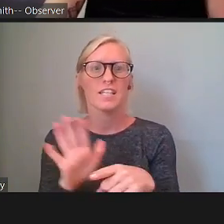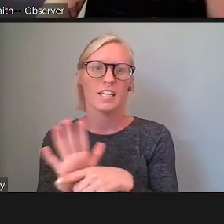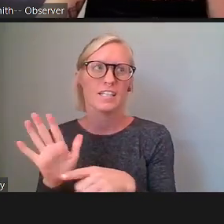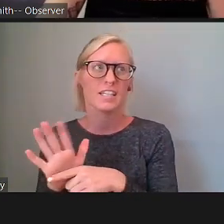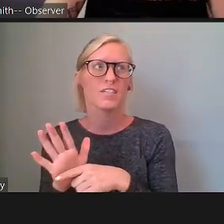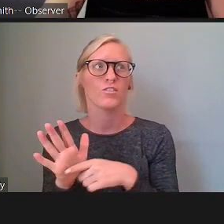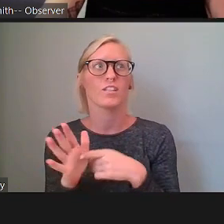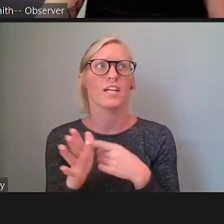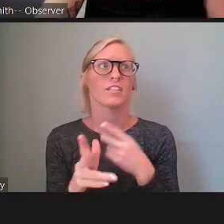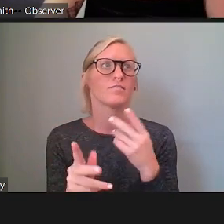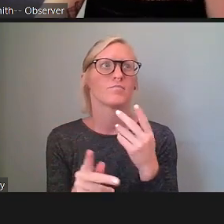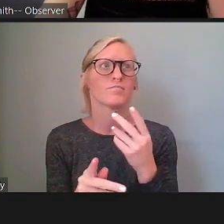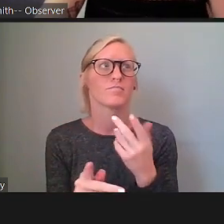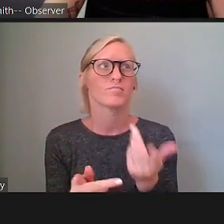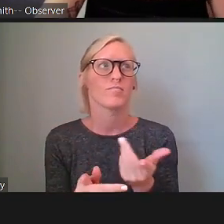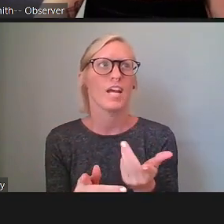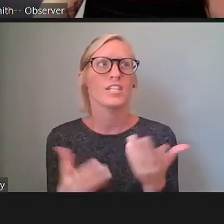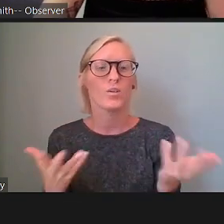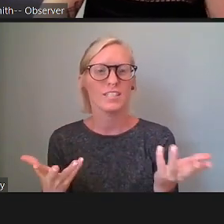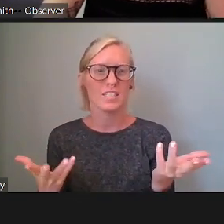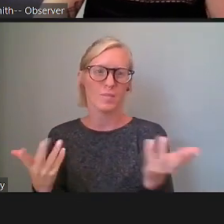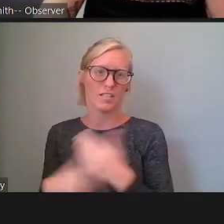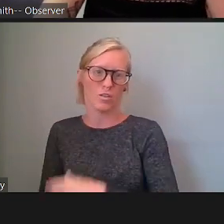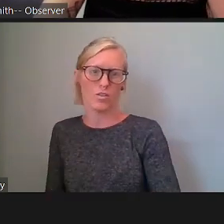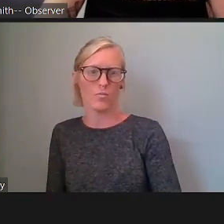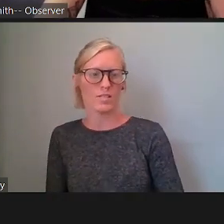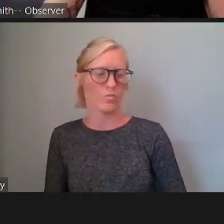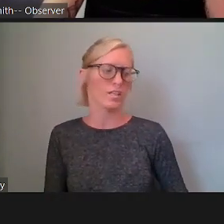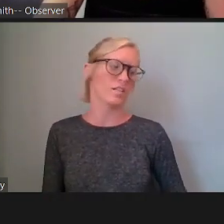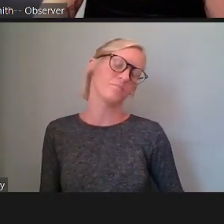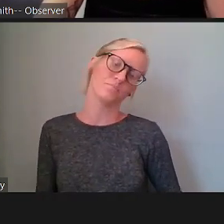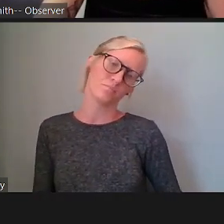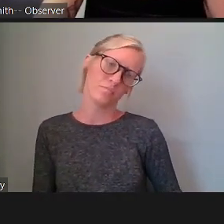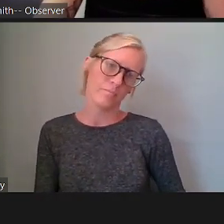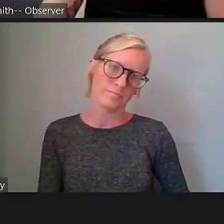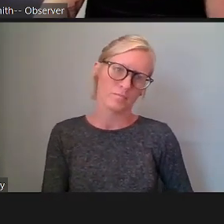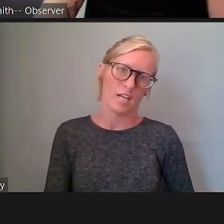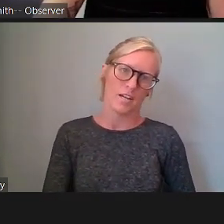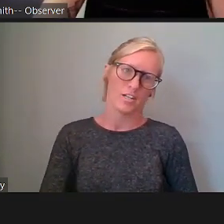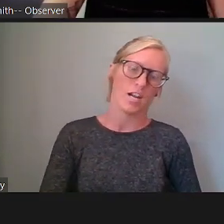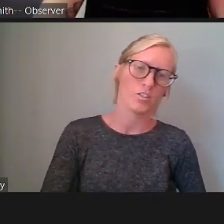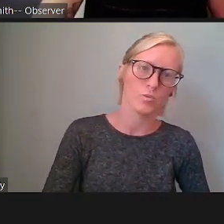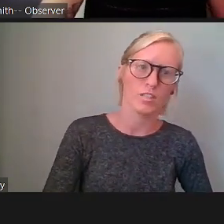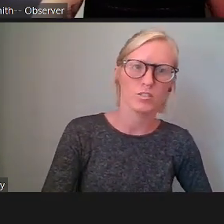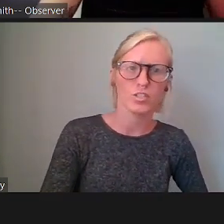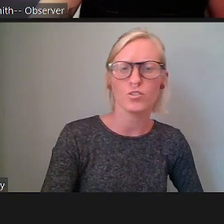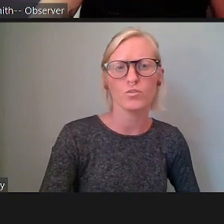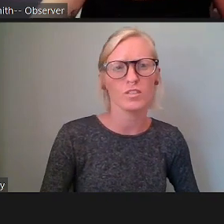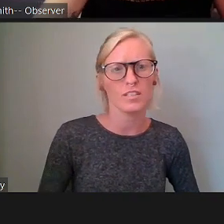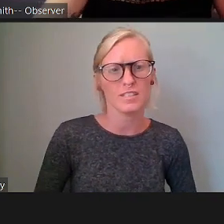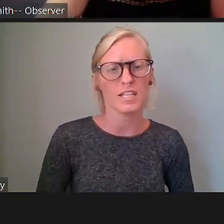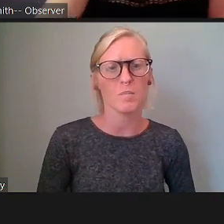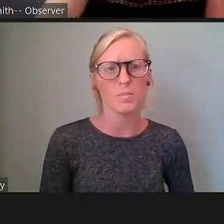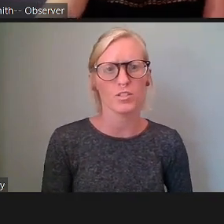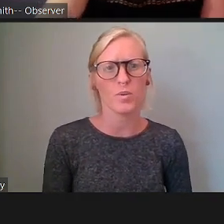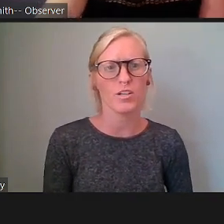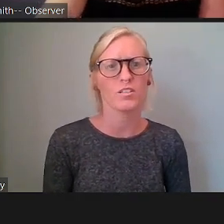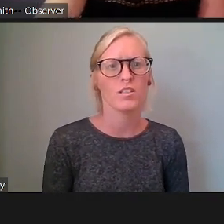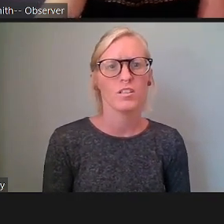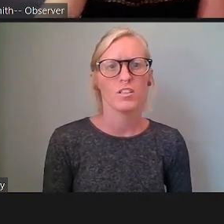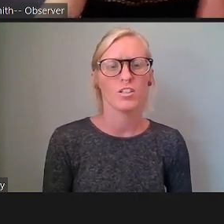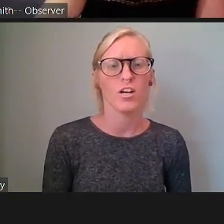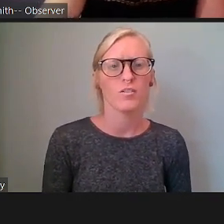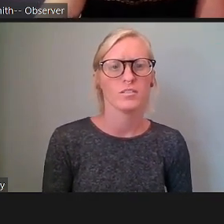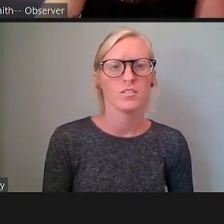feeling that's negative, or like I know what it is, but I didn't know the best way to, or how you were. Does that come up in your